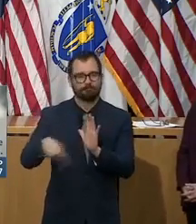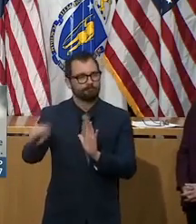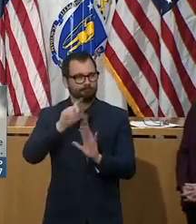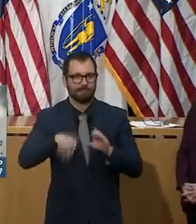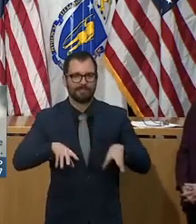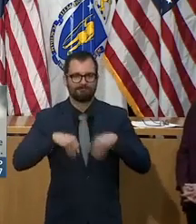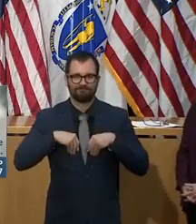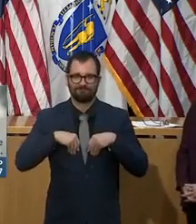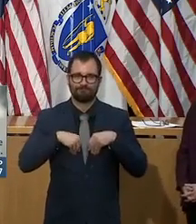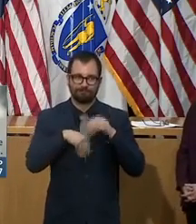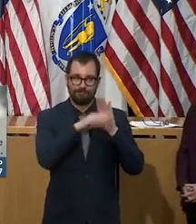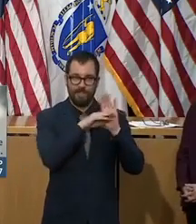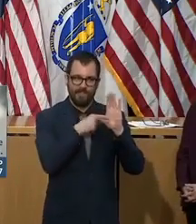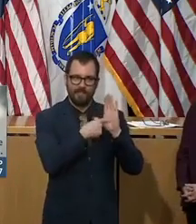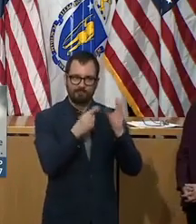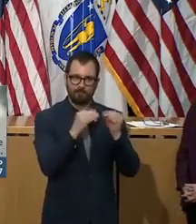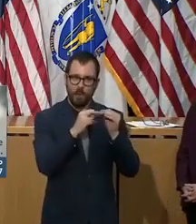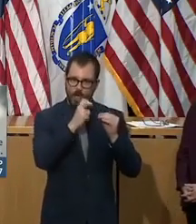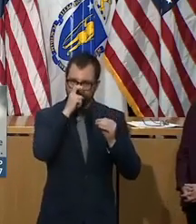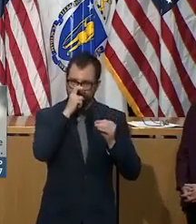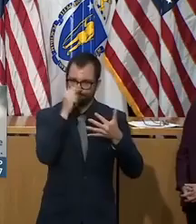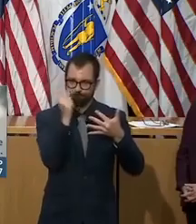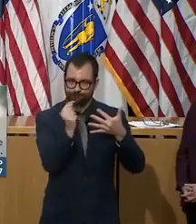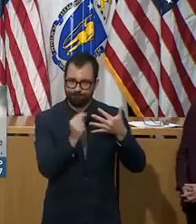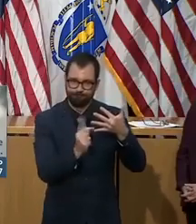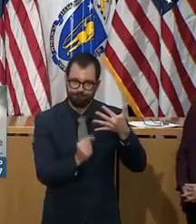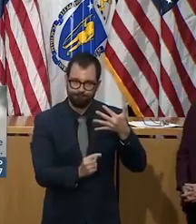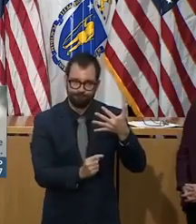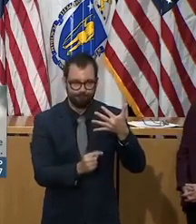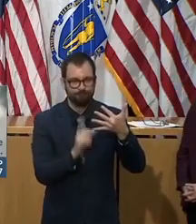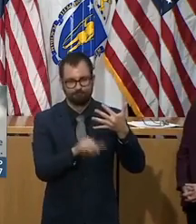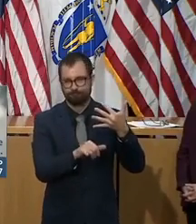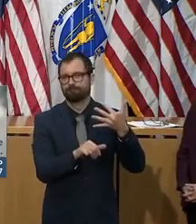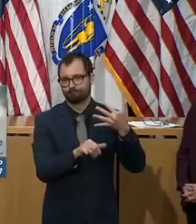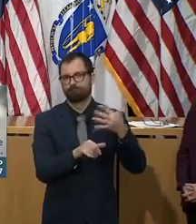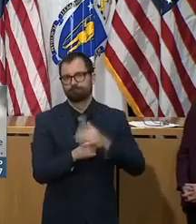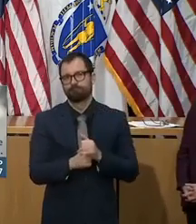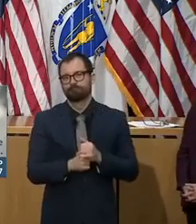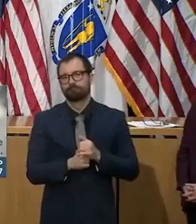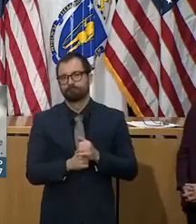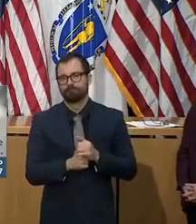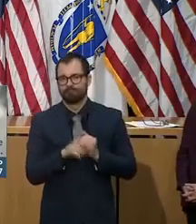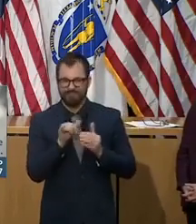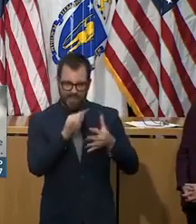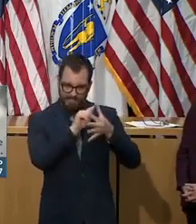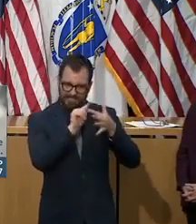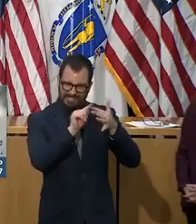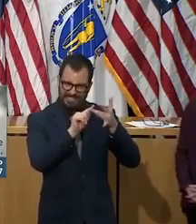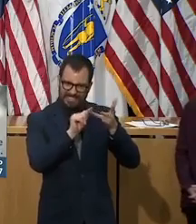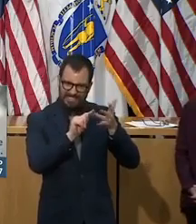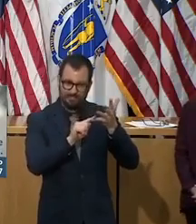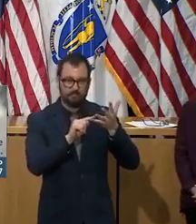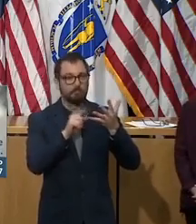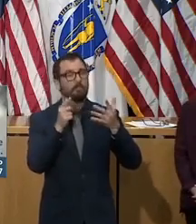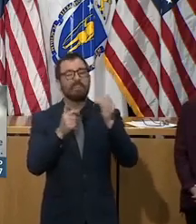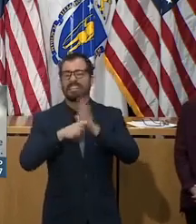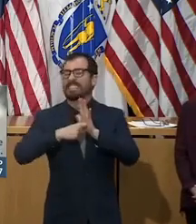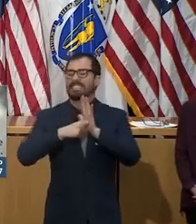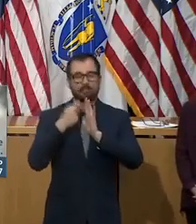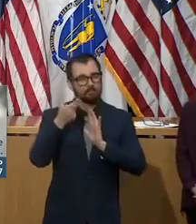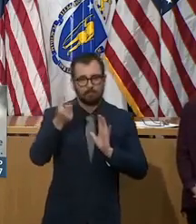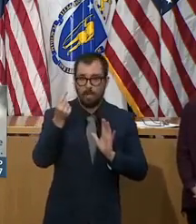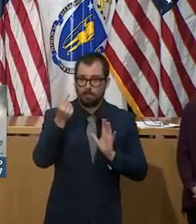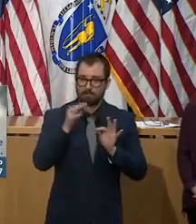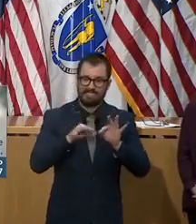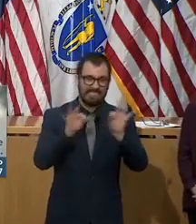going to get from Hebrew Senior Life about infection control. Bruce? Governor, I was curious.